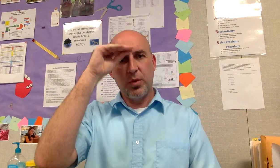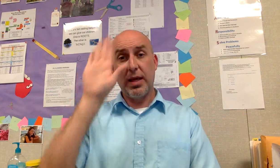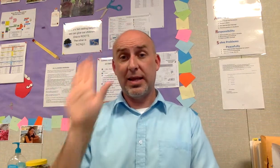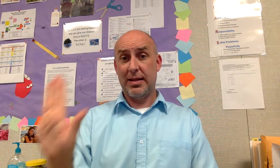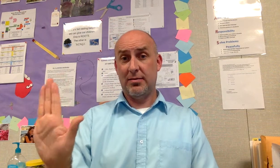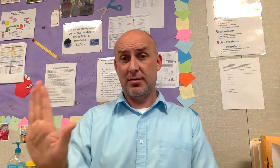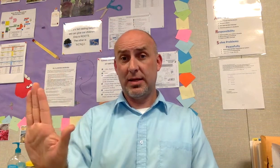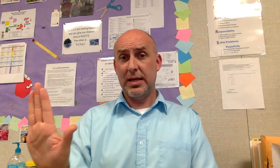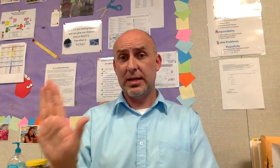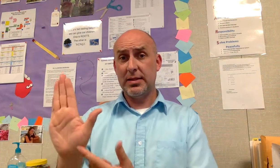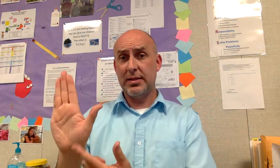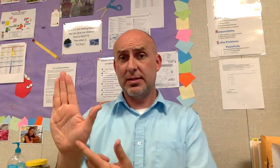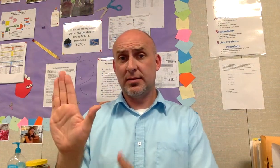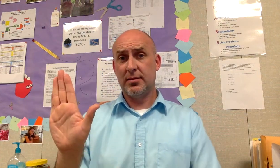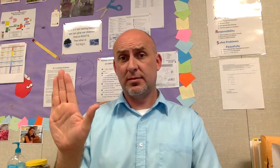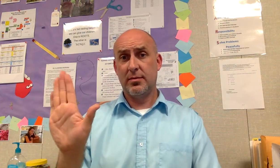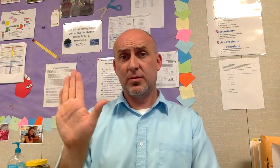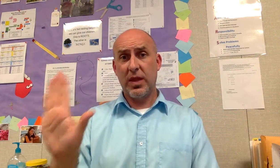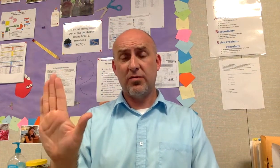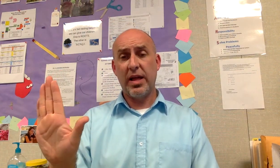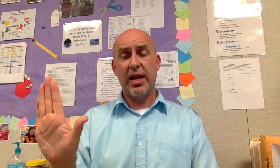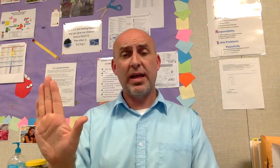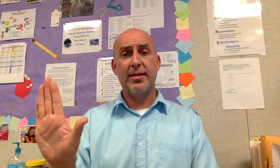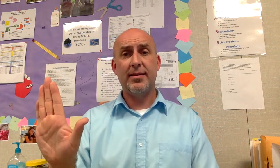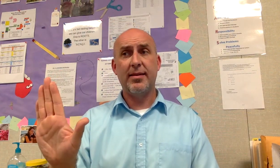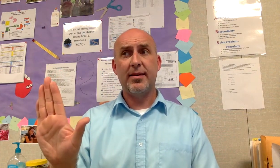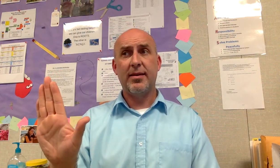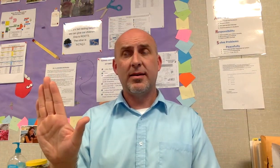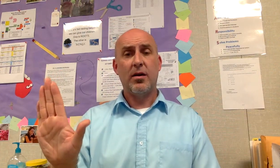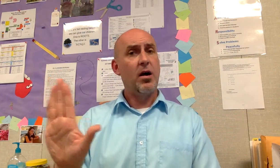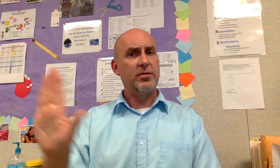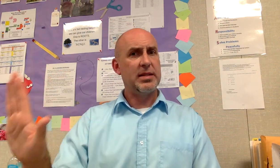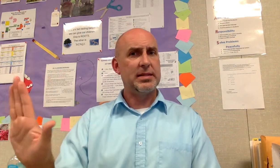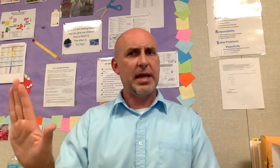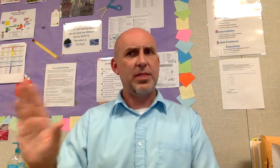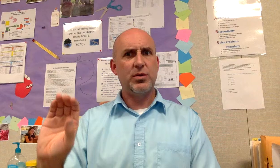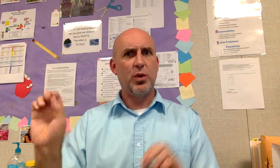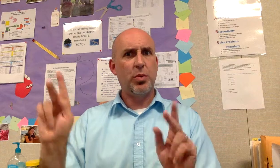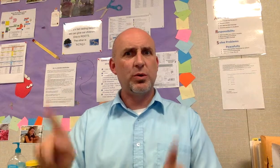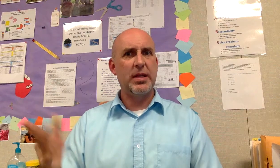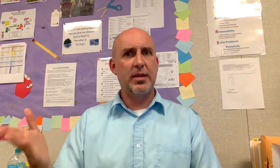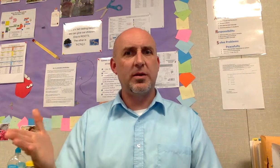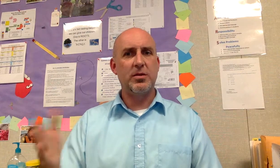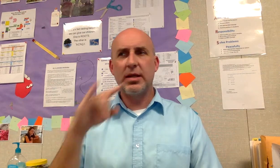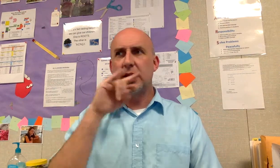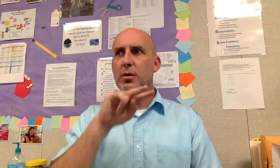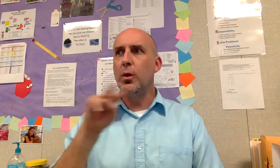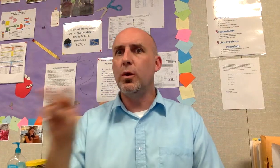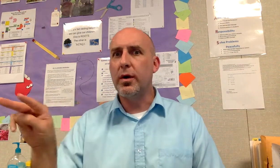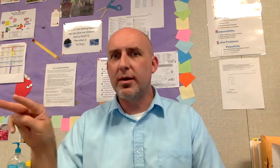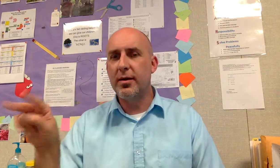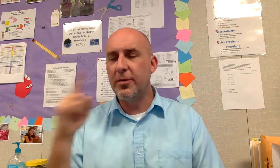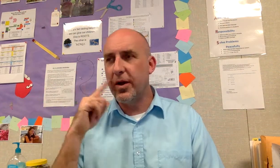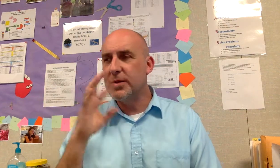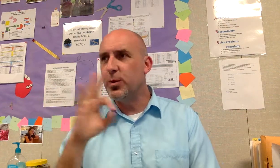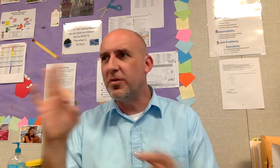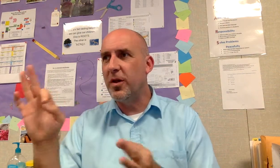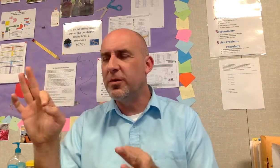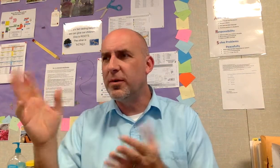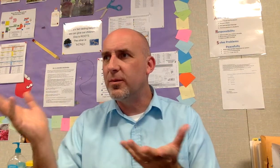and his with that flat hand off to the side and there's no person there. So the kids look, their eyes will follow you and go, well,